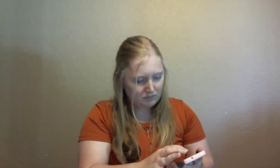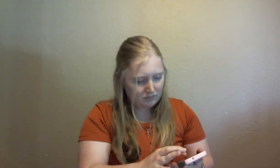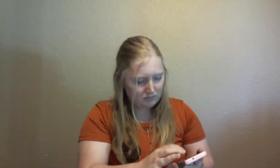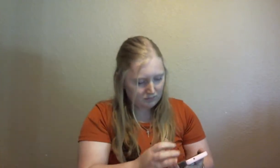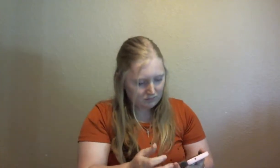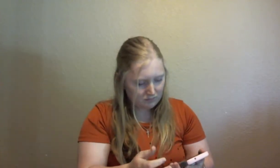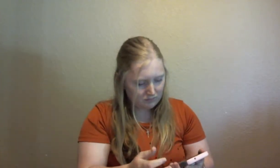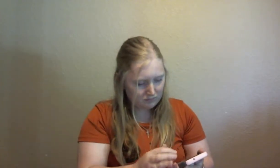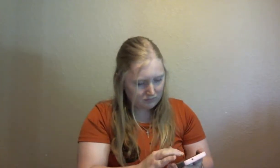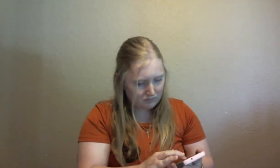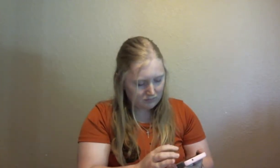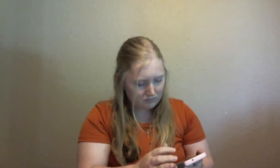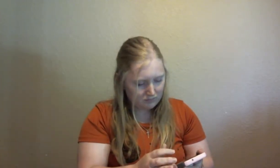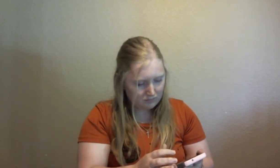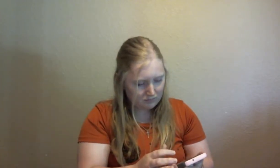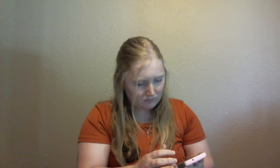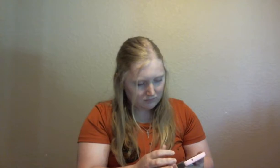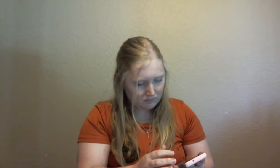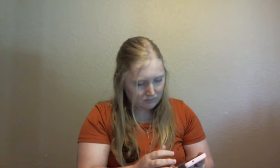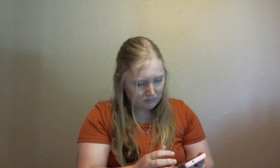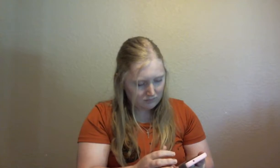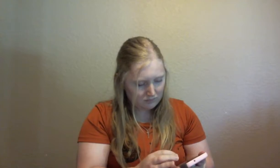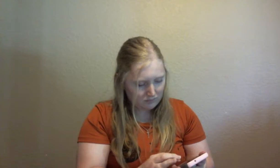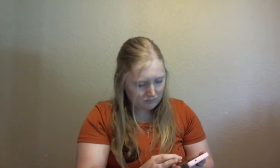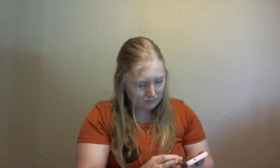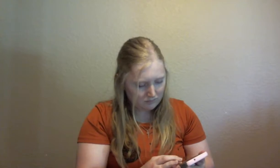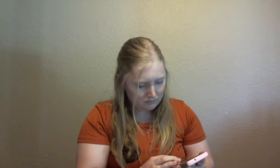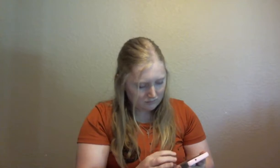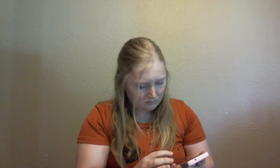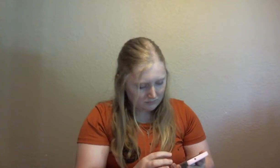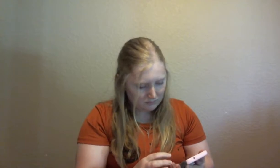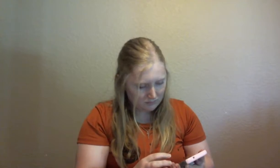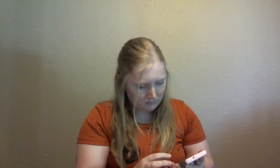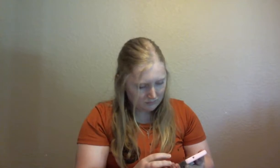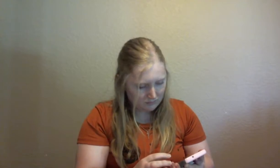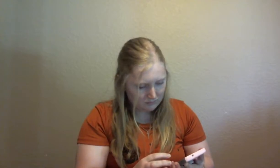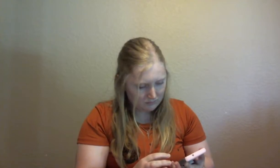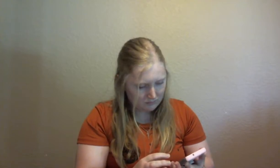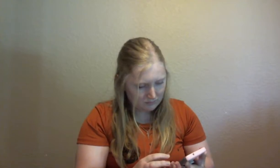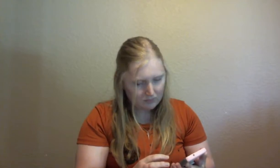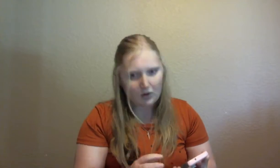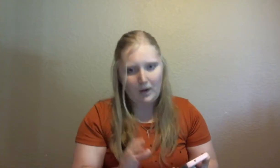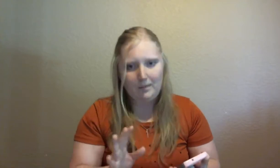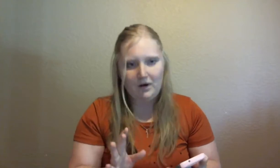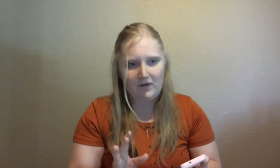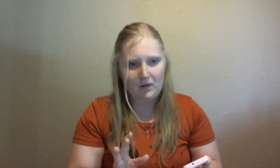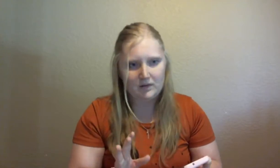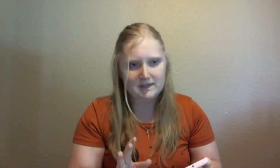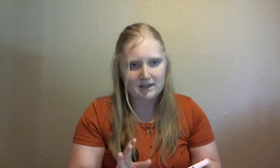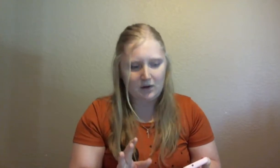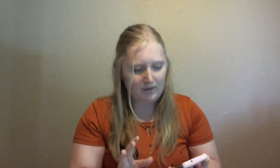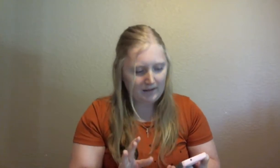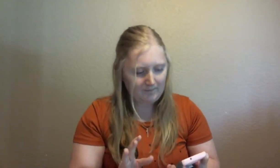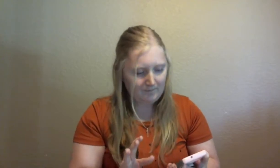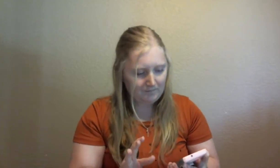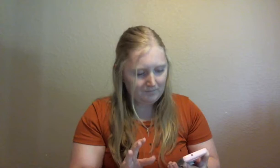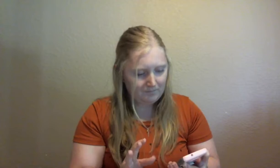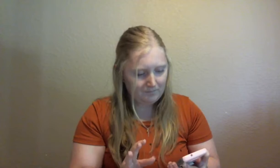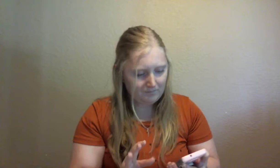stars. Okay, perfect. We're still going.